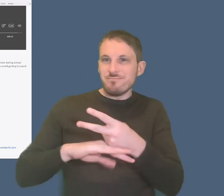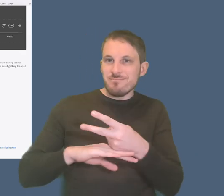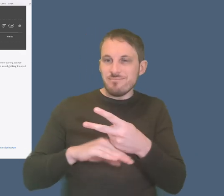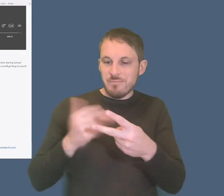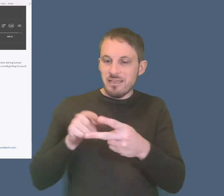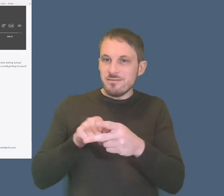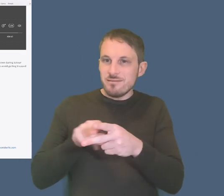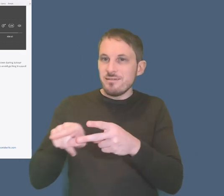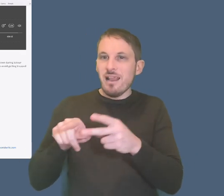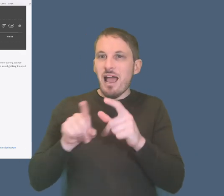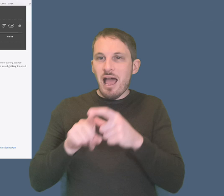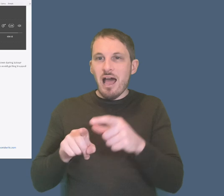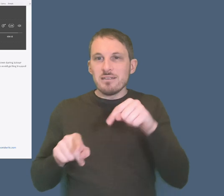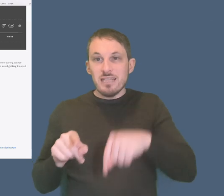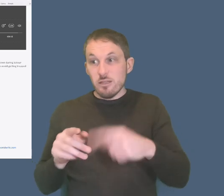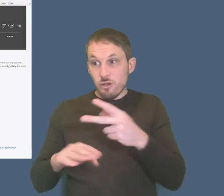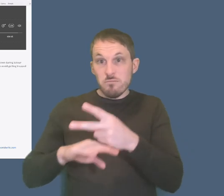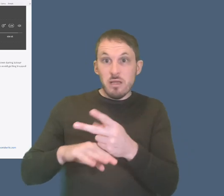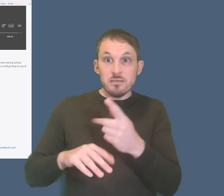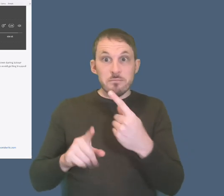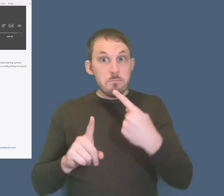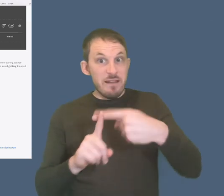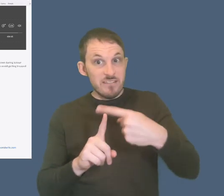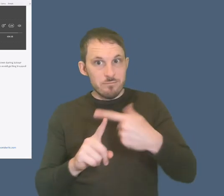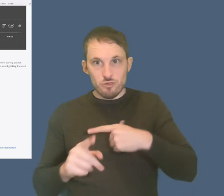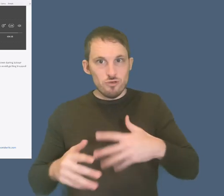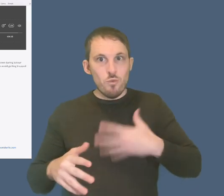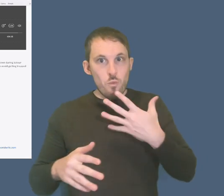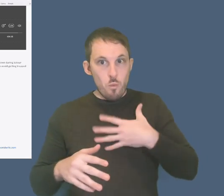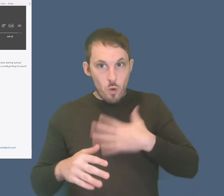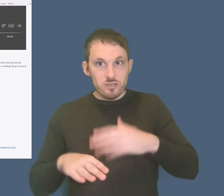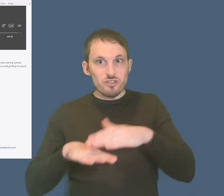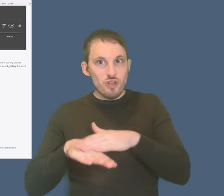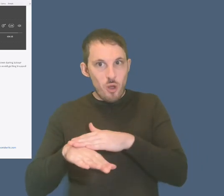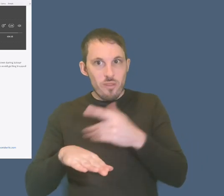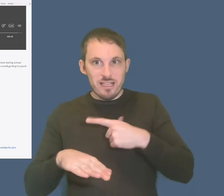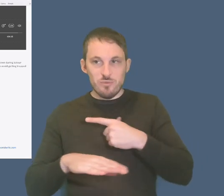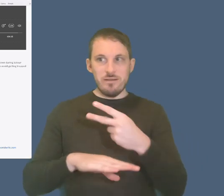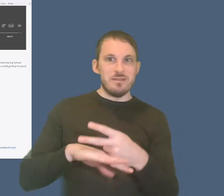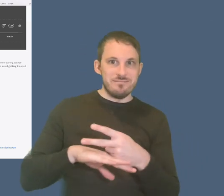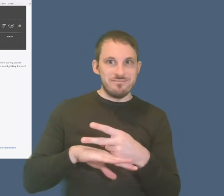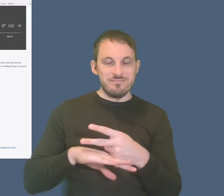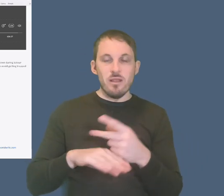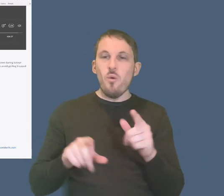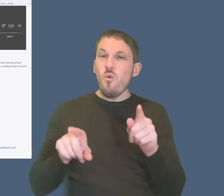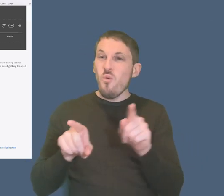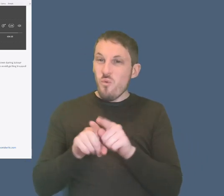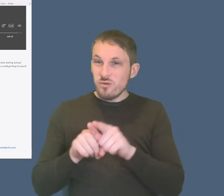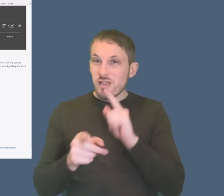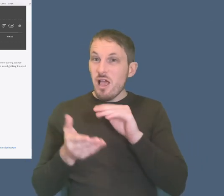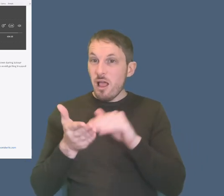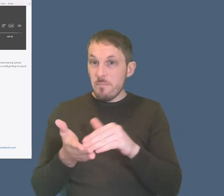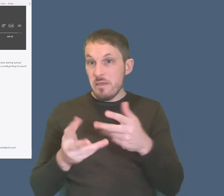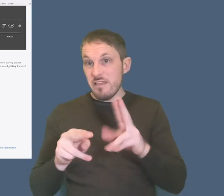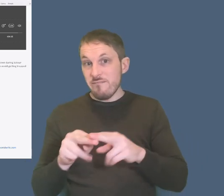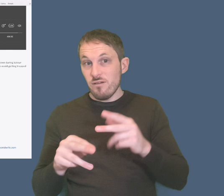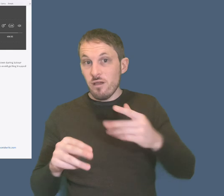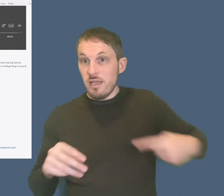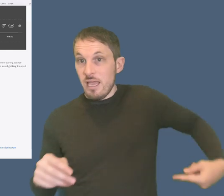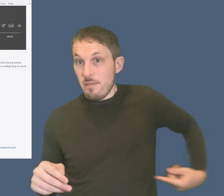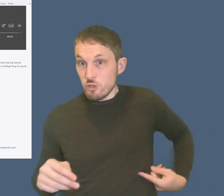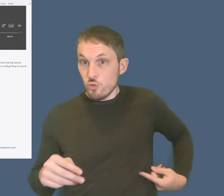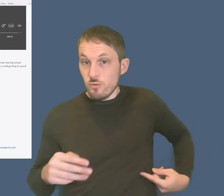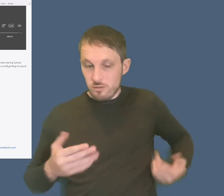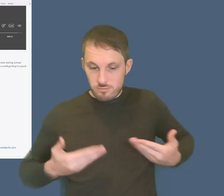slower progression of the birth. And this side-lying position can also be used for women who are immobilized with an epidural. And